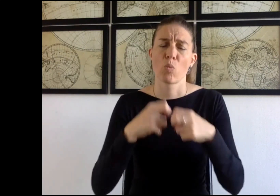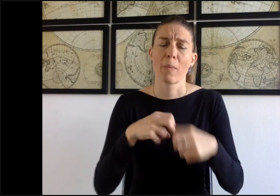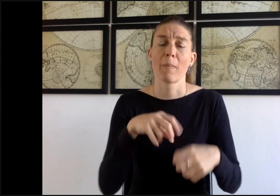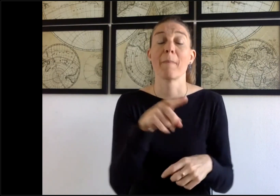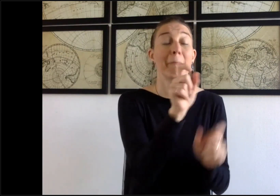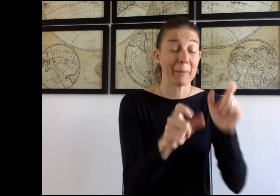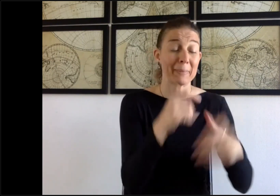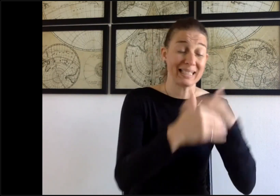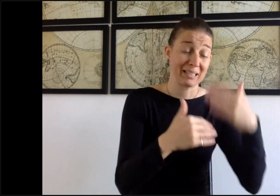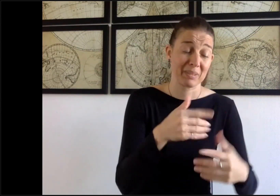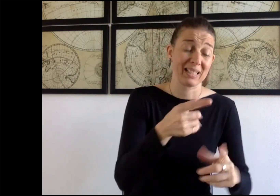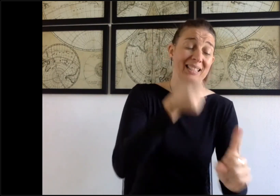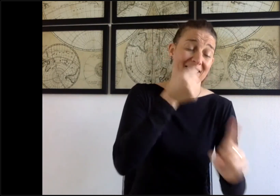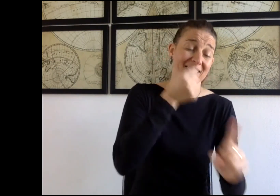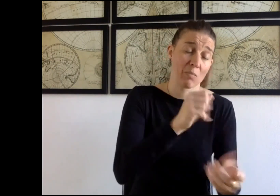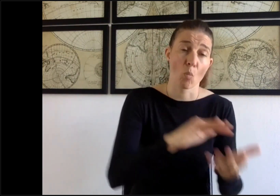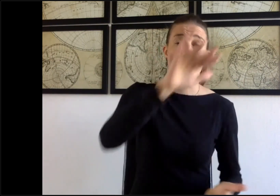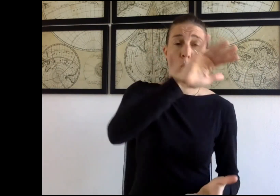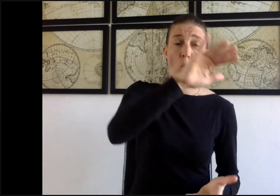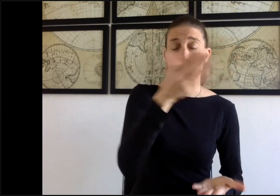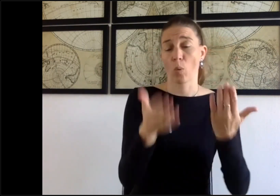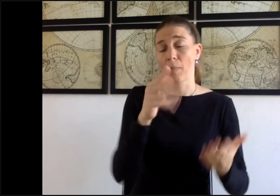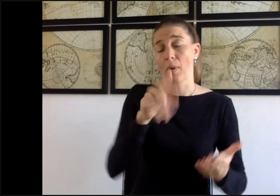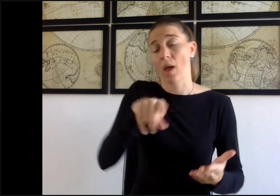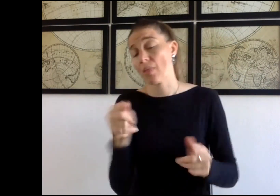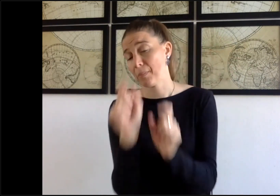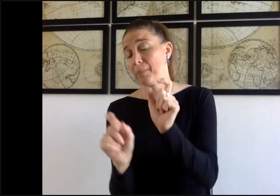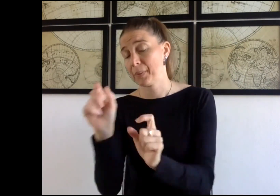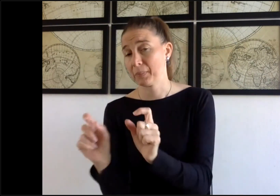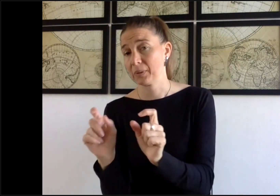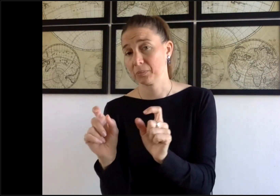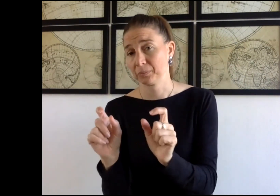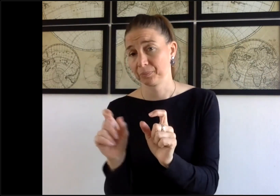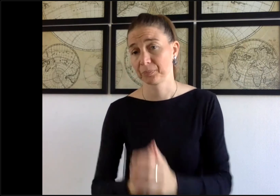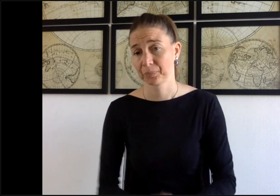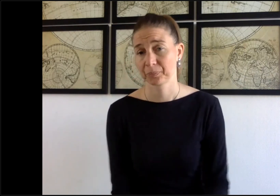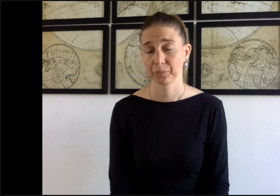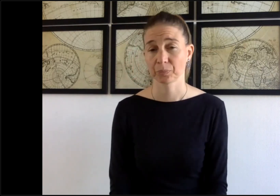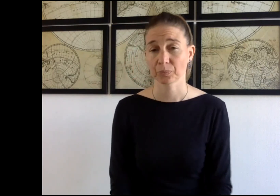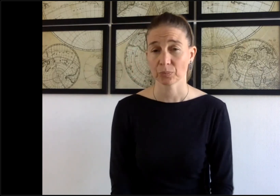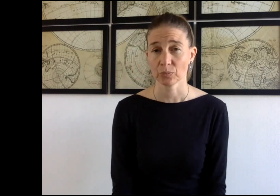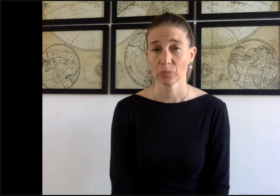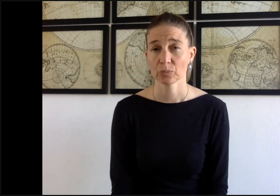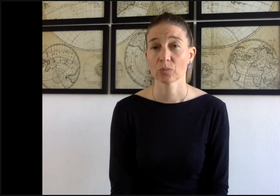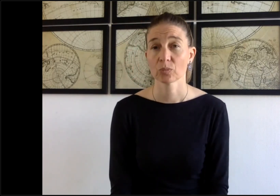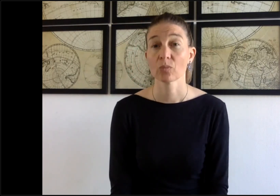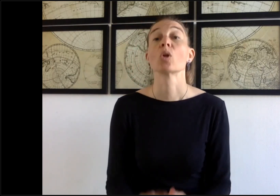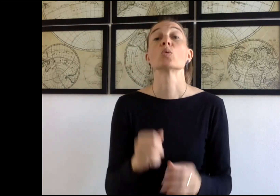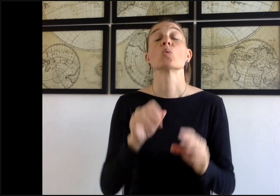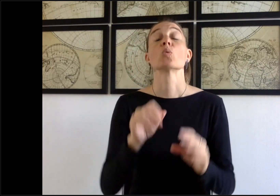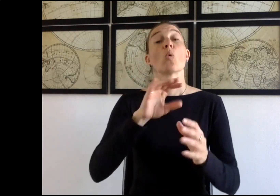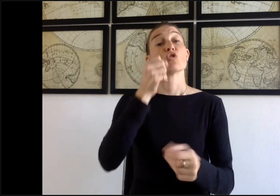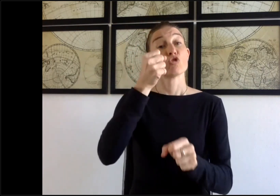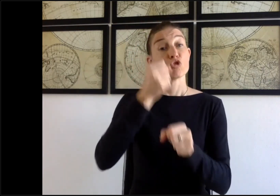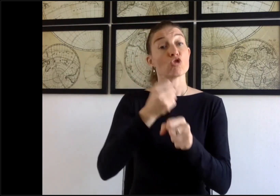people. So while the overall number of jobs is not the primary concern in the long run, what we